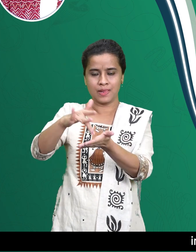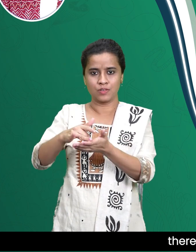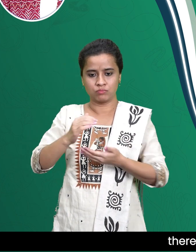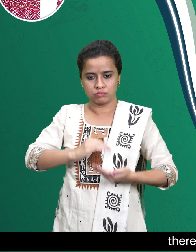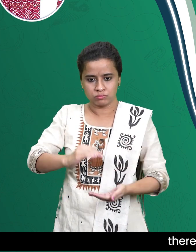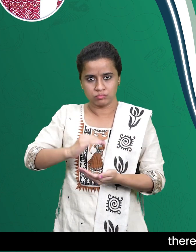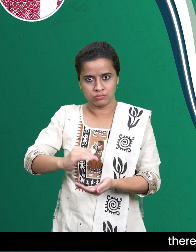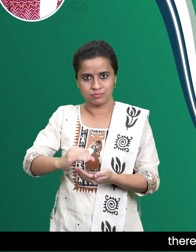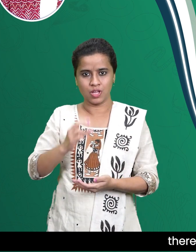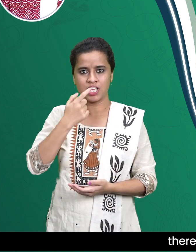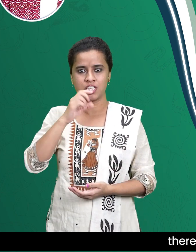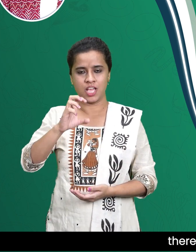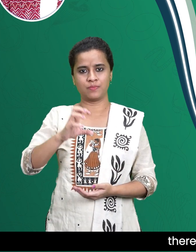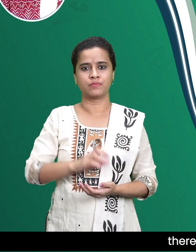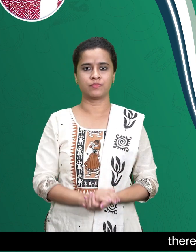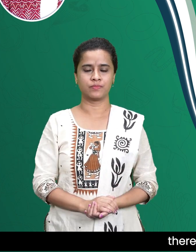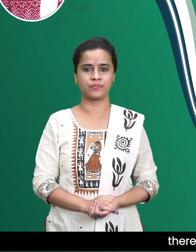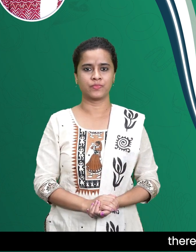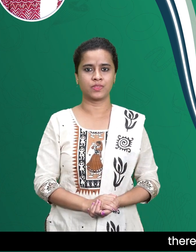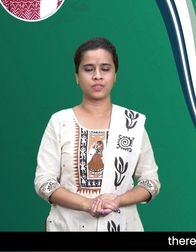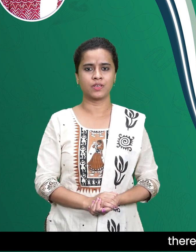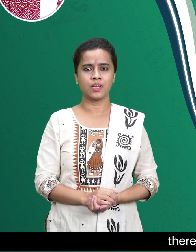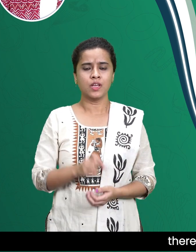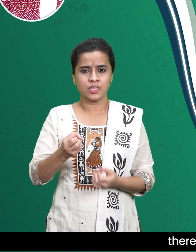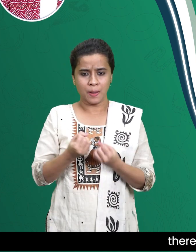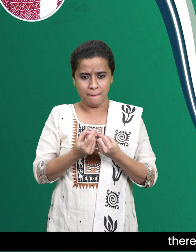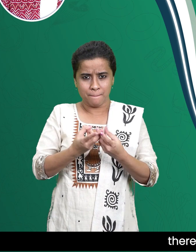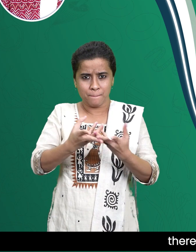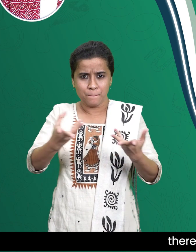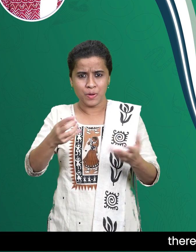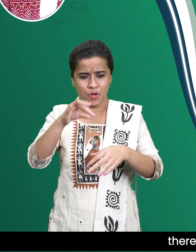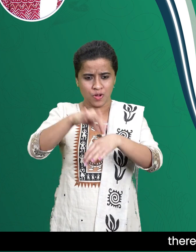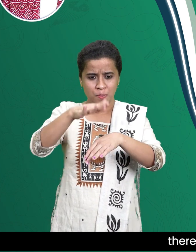thereby their population increases.